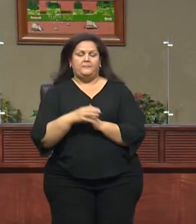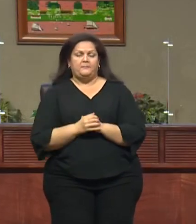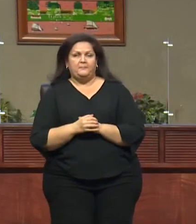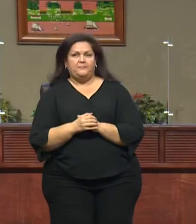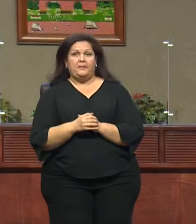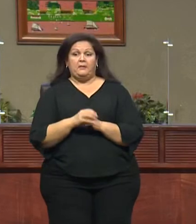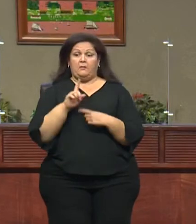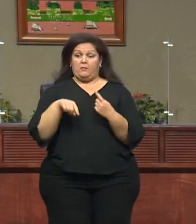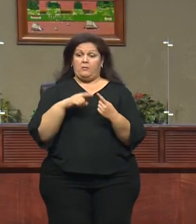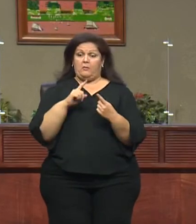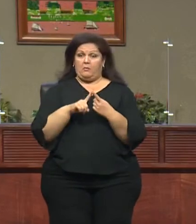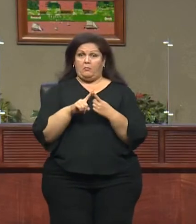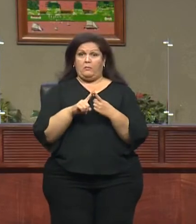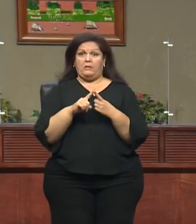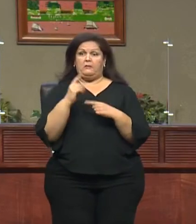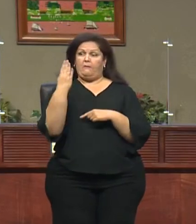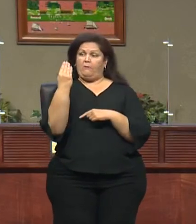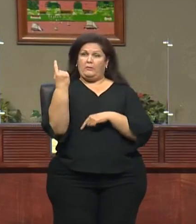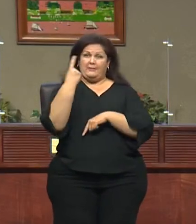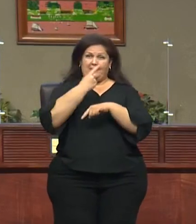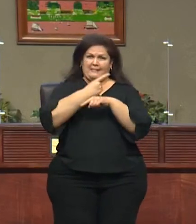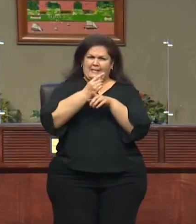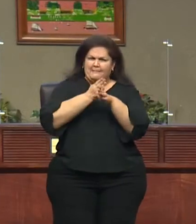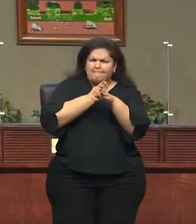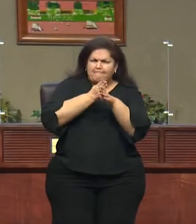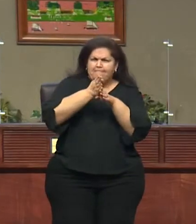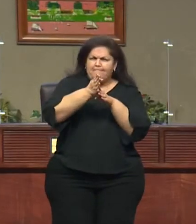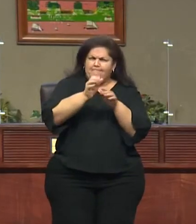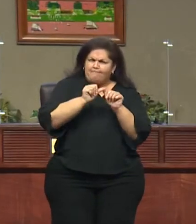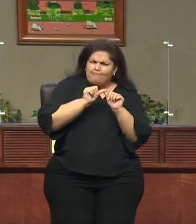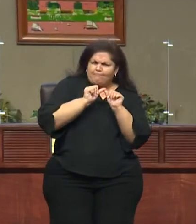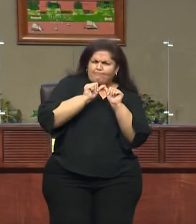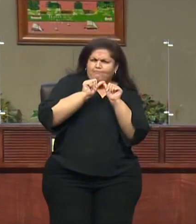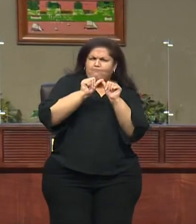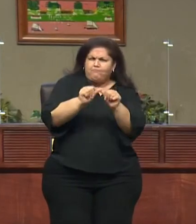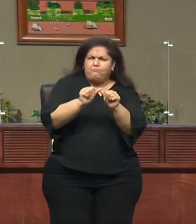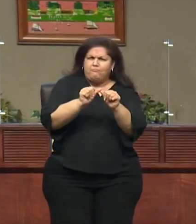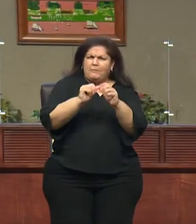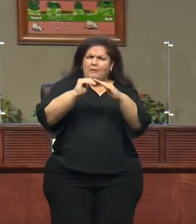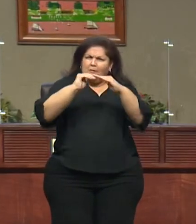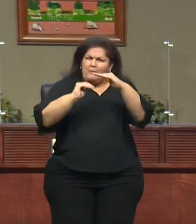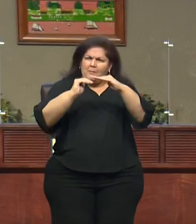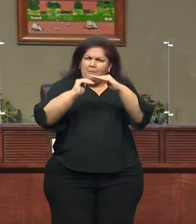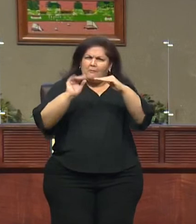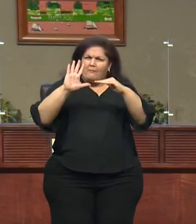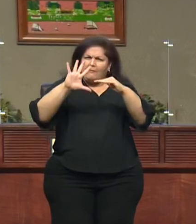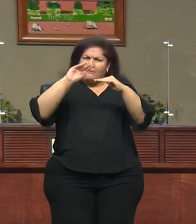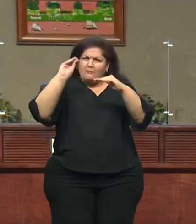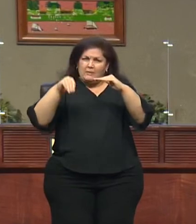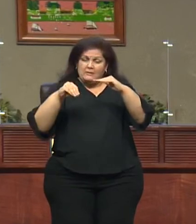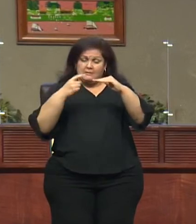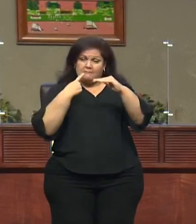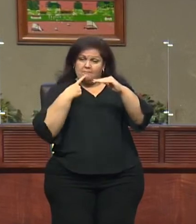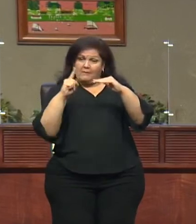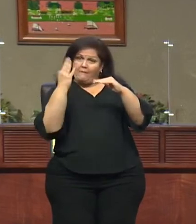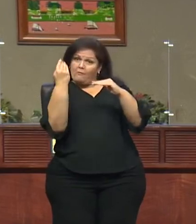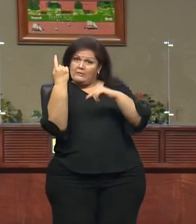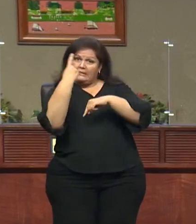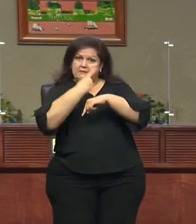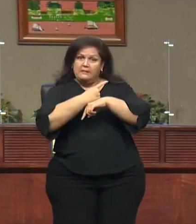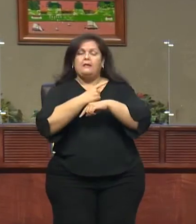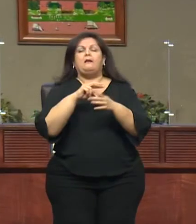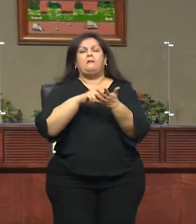reach 14 consecutive days of 5% or below, we will reach